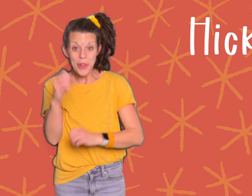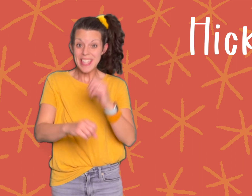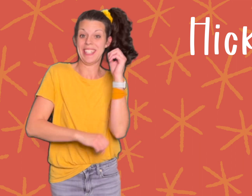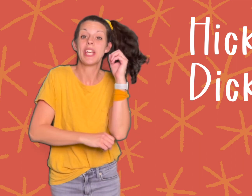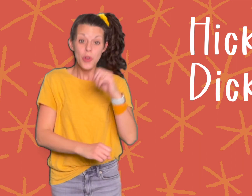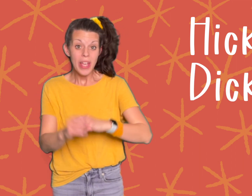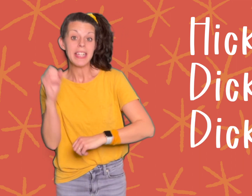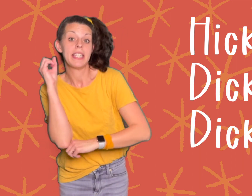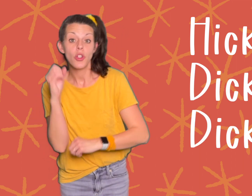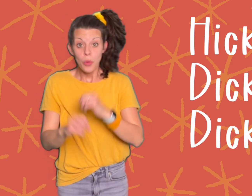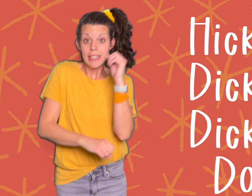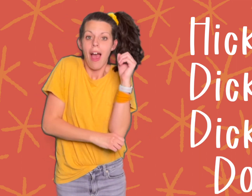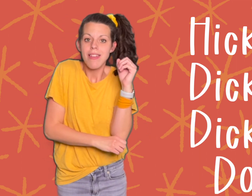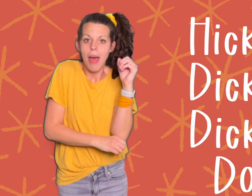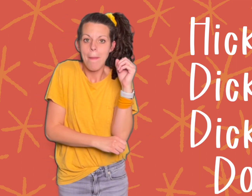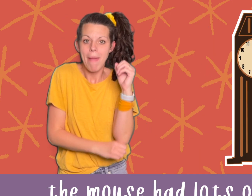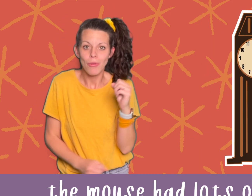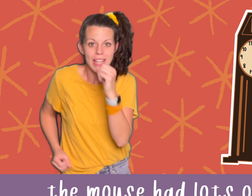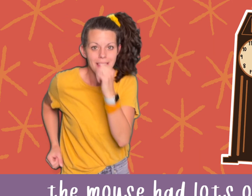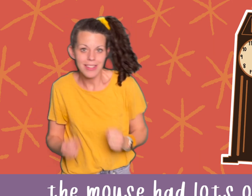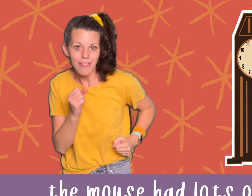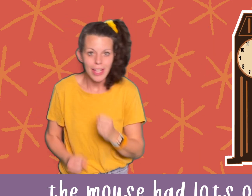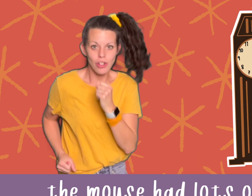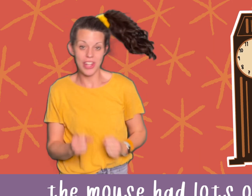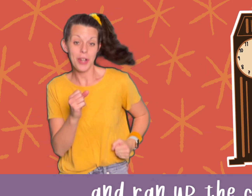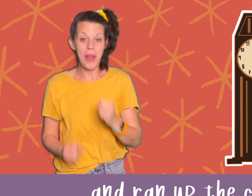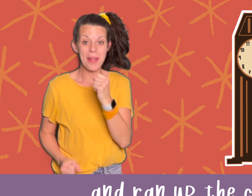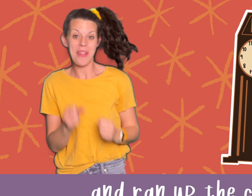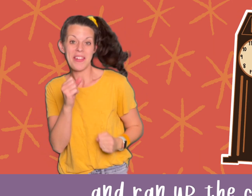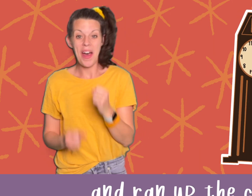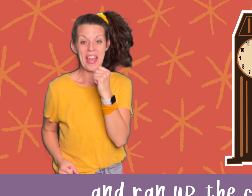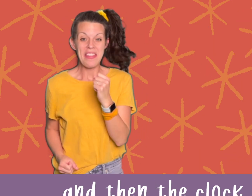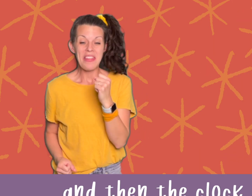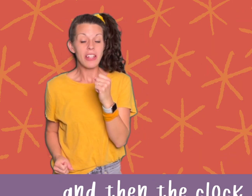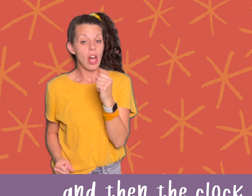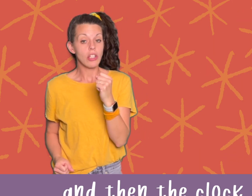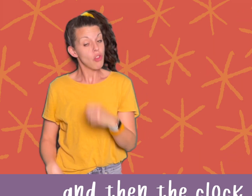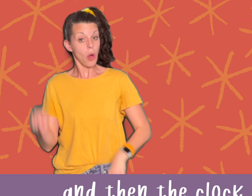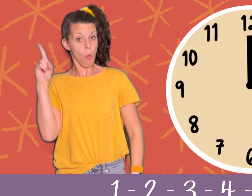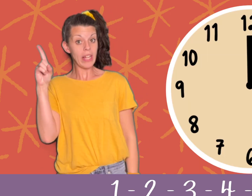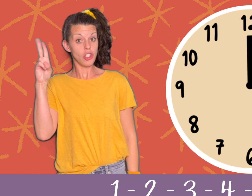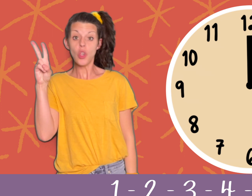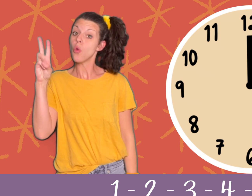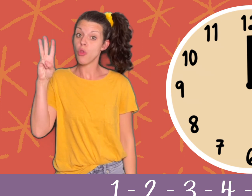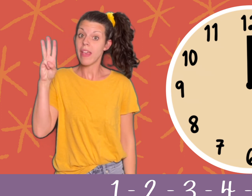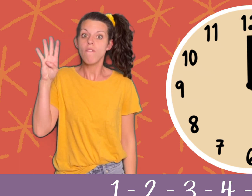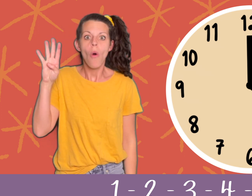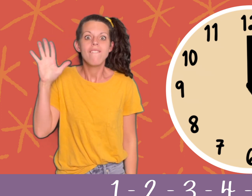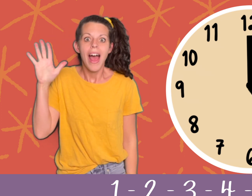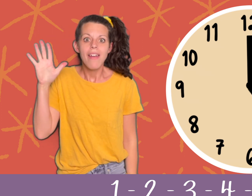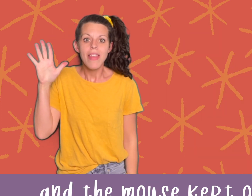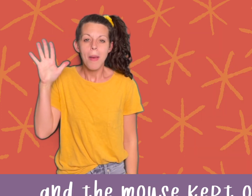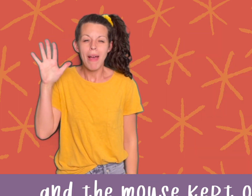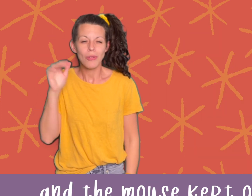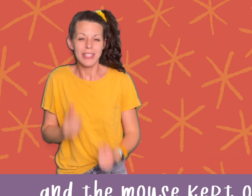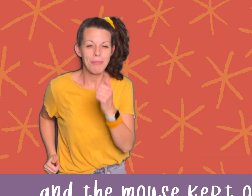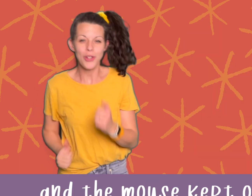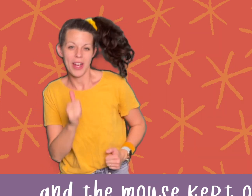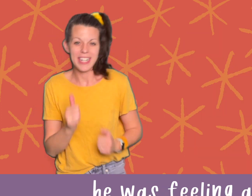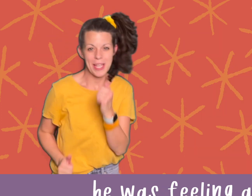Hickory dickory dickory dock. The mouse had lots of energy and ran up the clock. And then the clock struck one, two, three, four, five. And the mouse kept on running. He